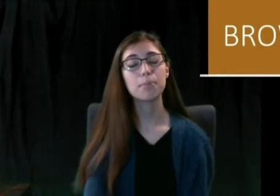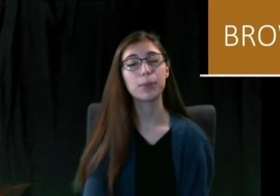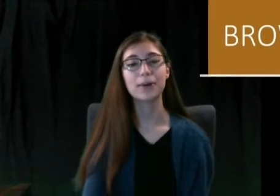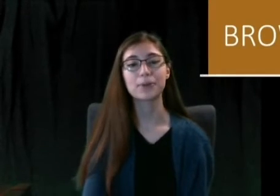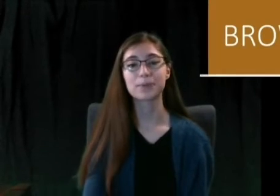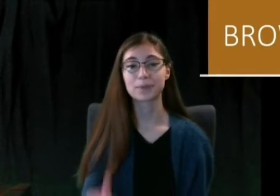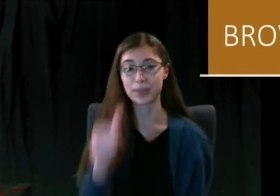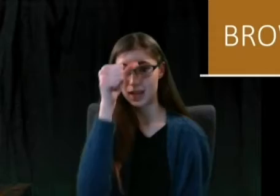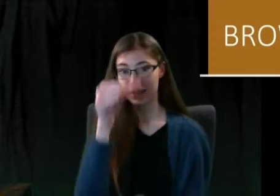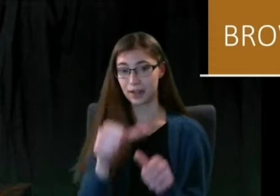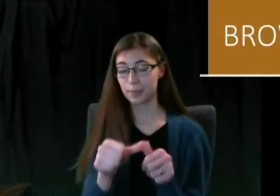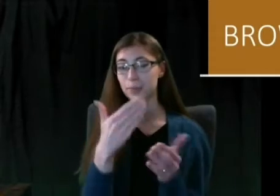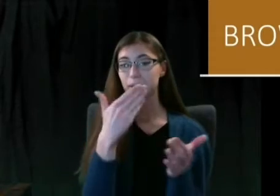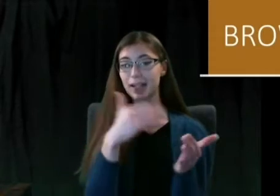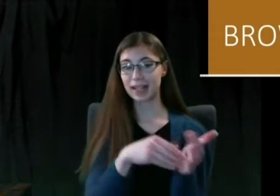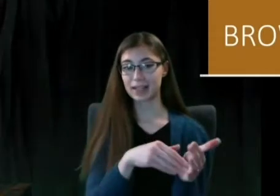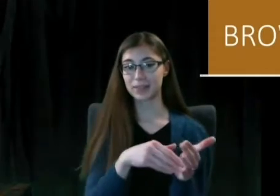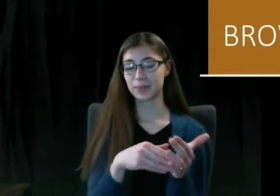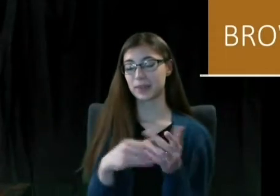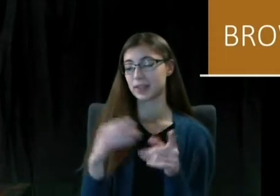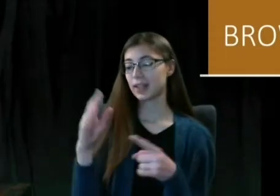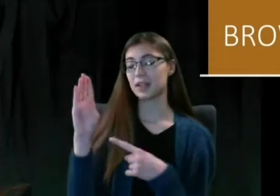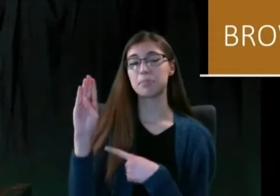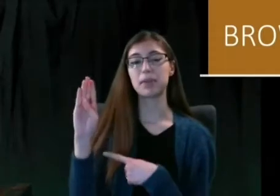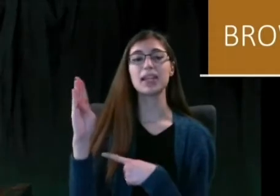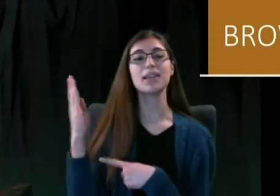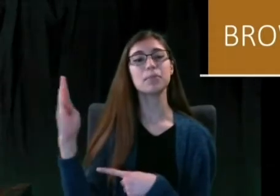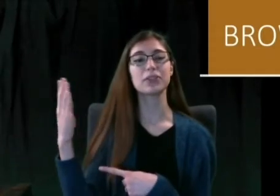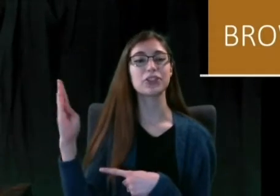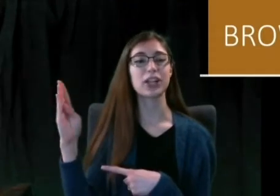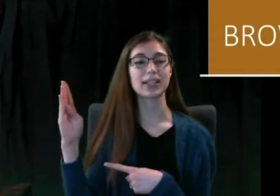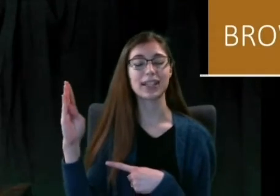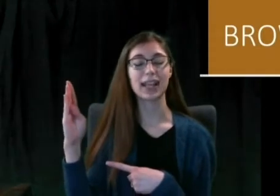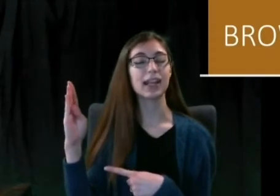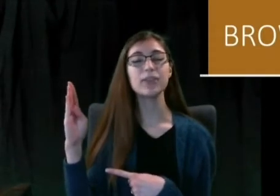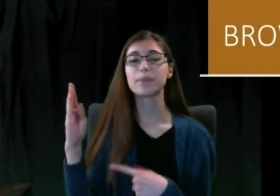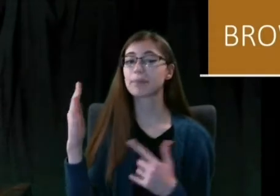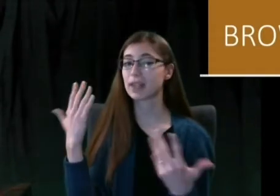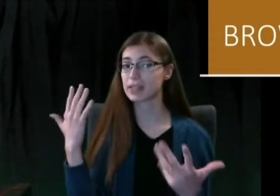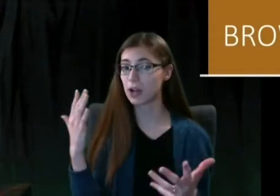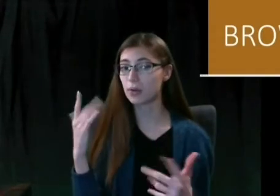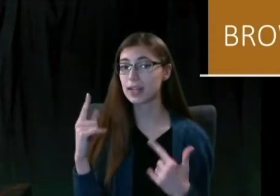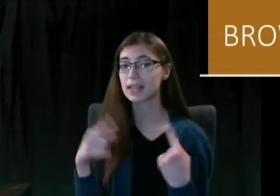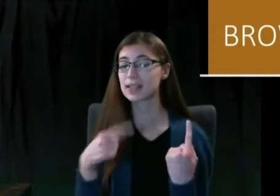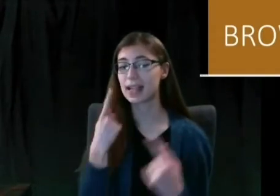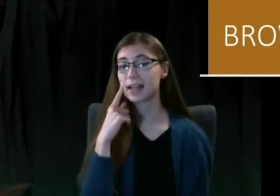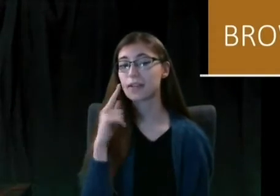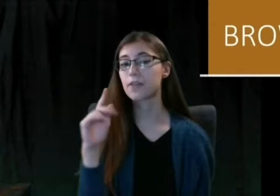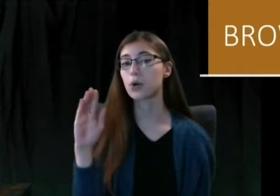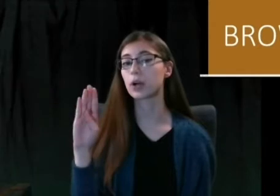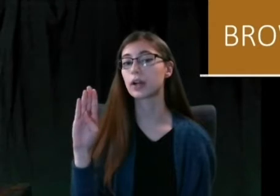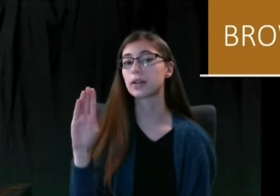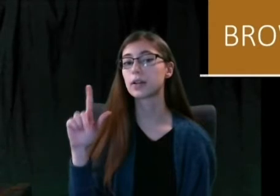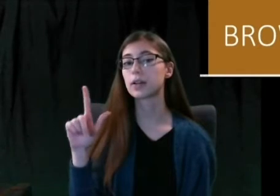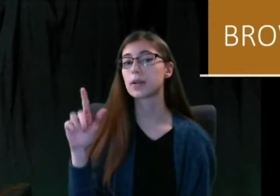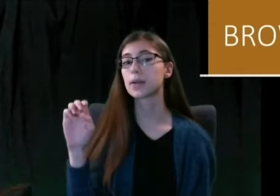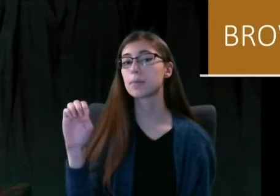brown. Now remember again, a B being shaken in the air is already the sign for